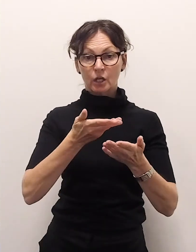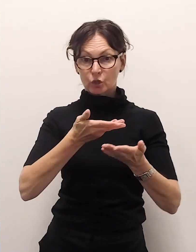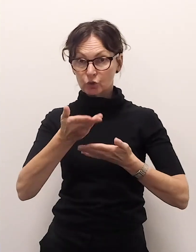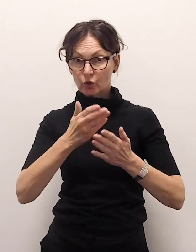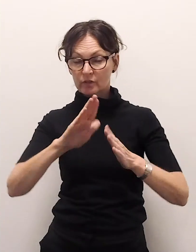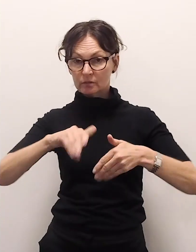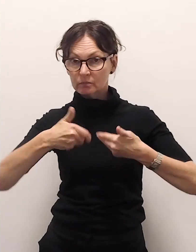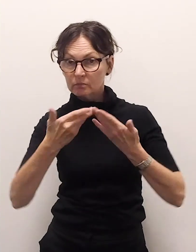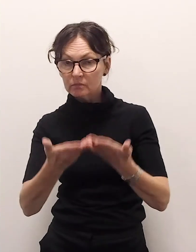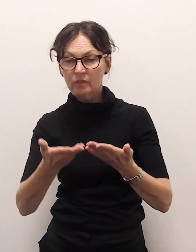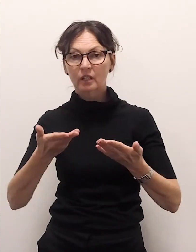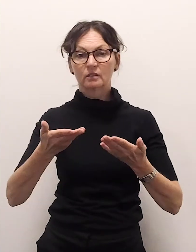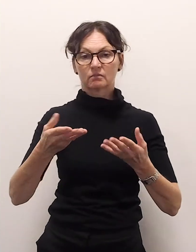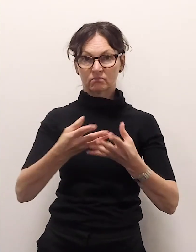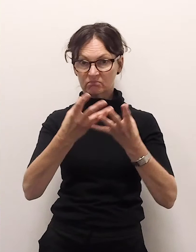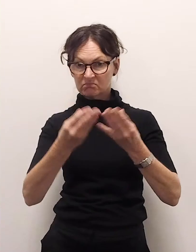consistent.